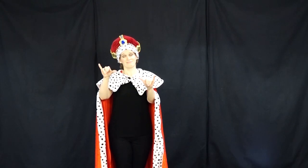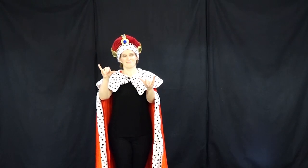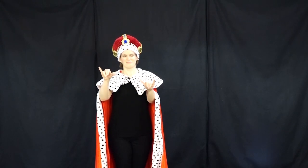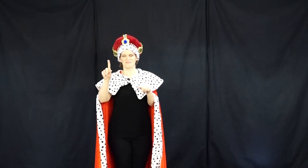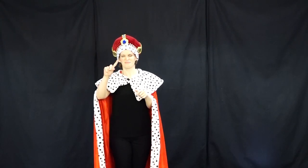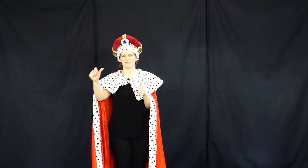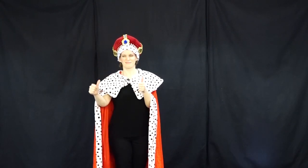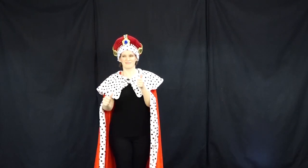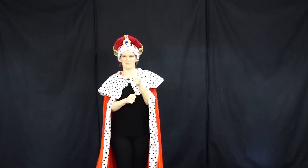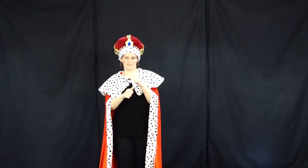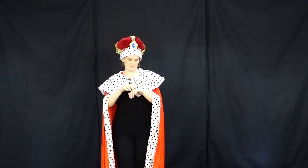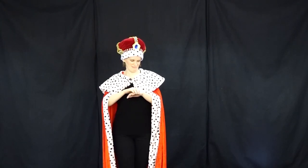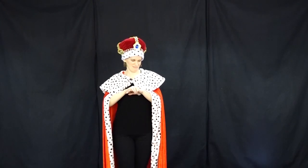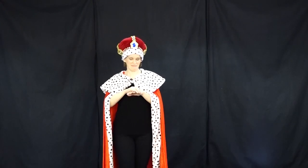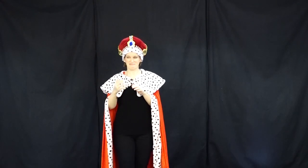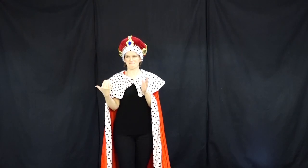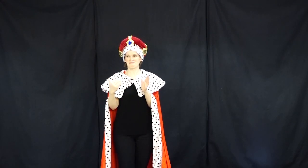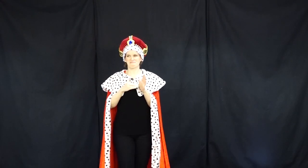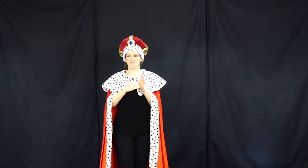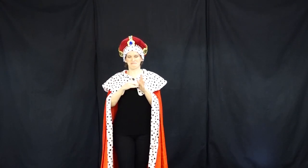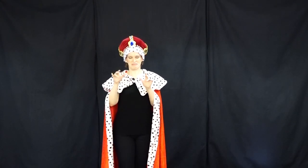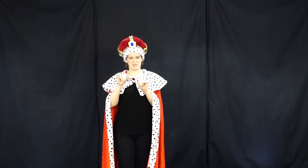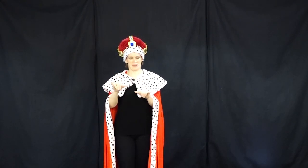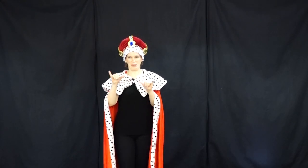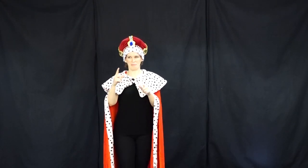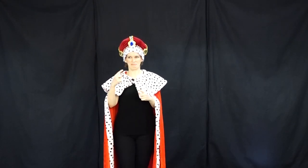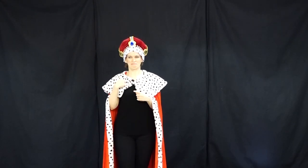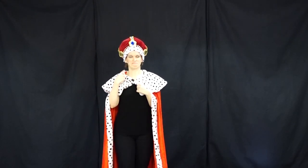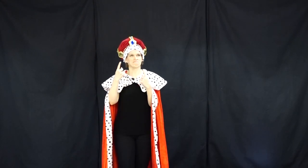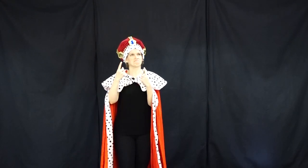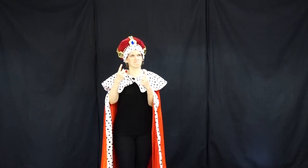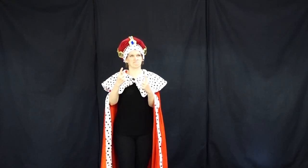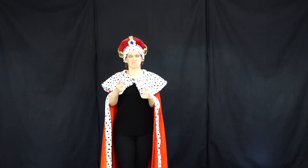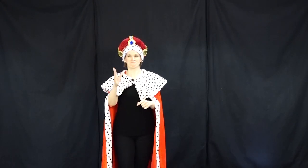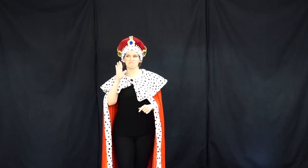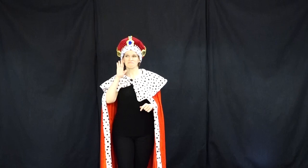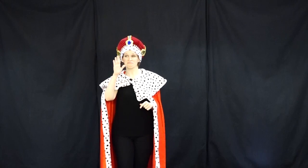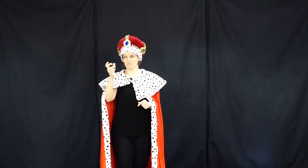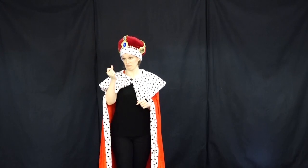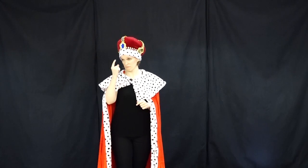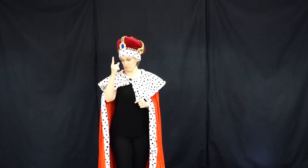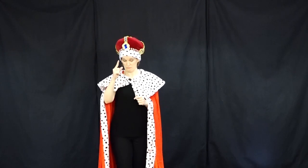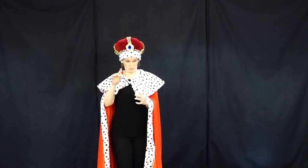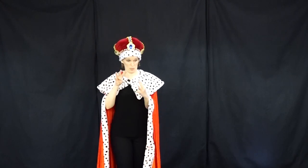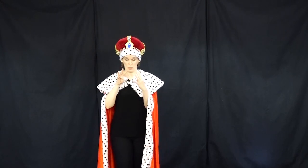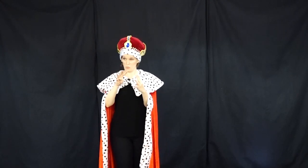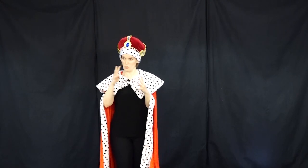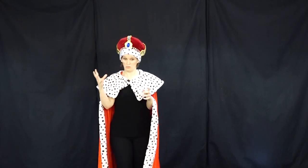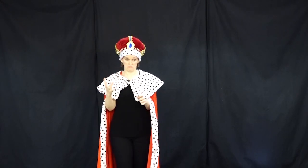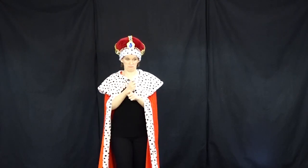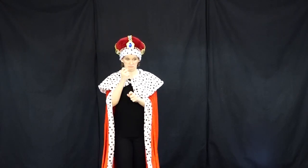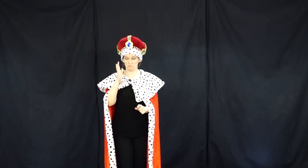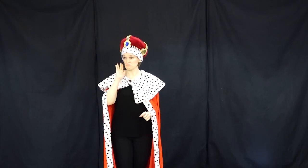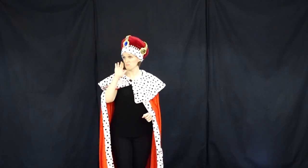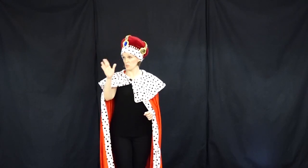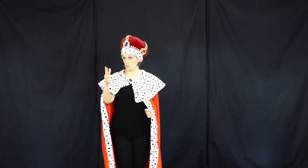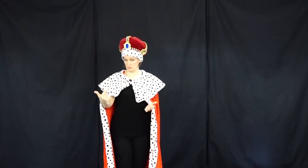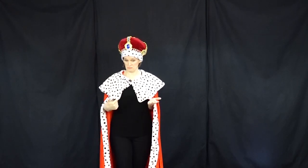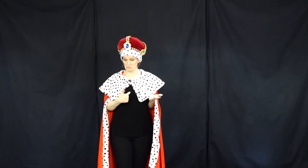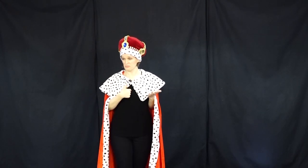You'll be back like before. I will fight the fight and win the war for